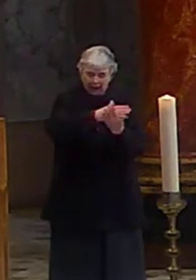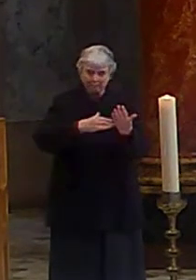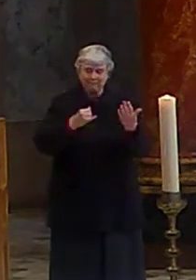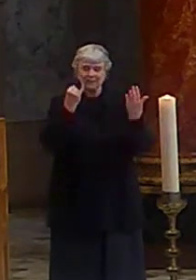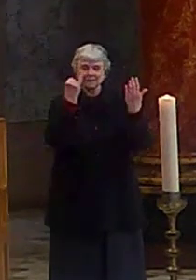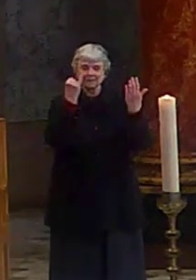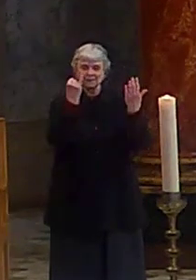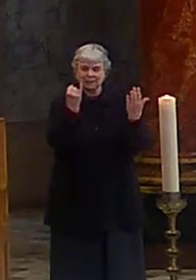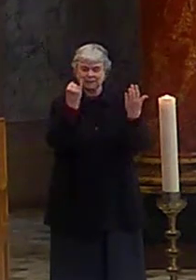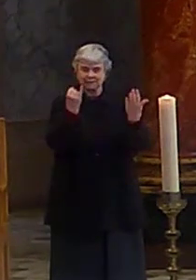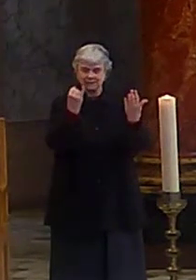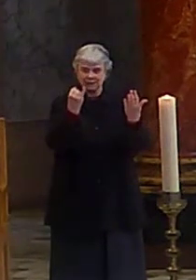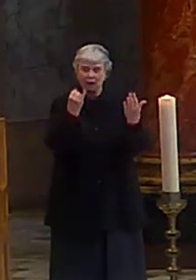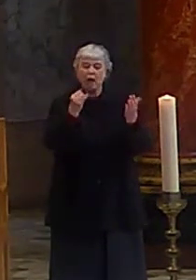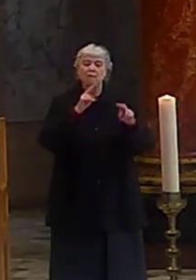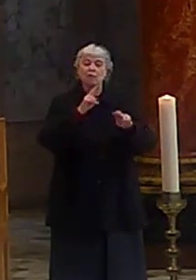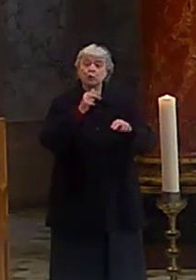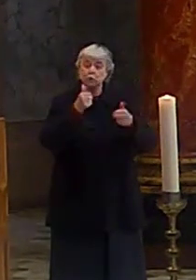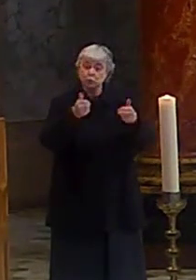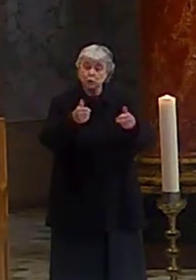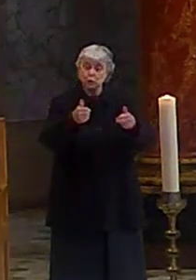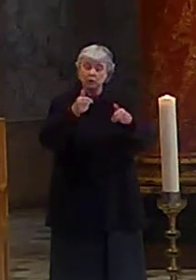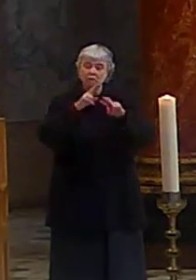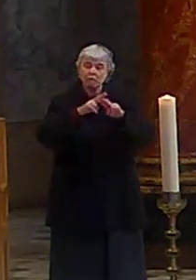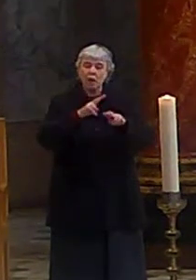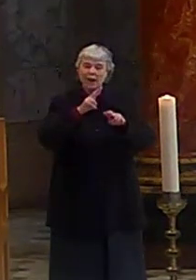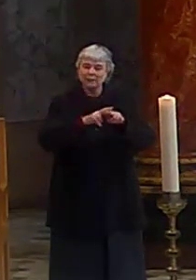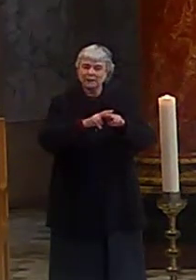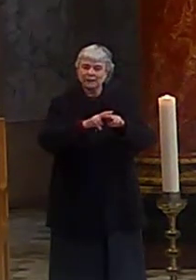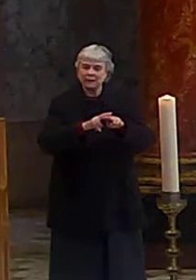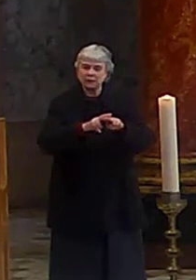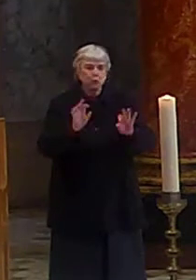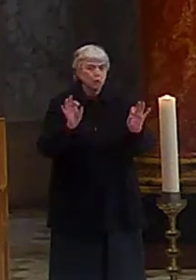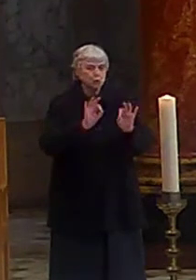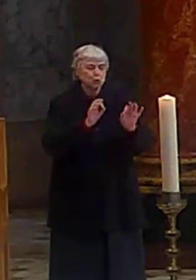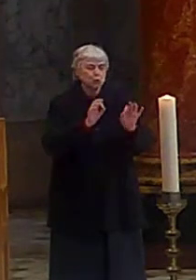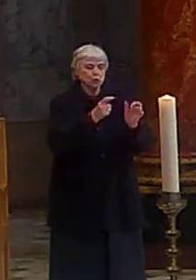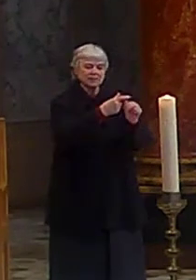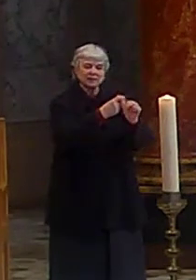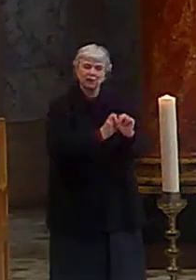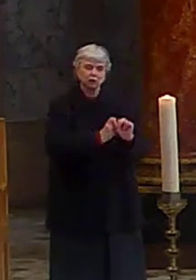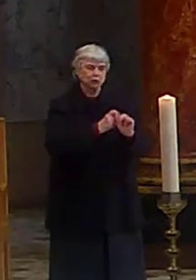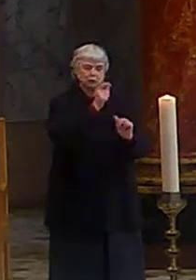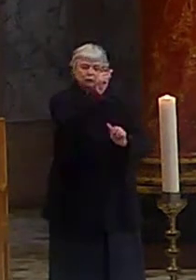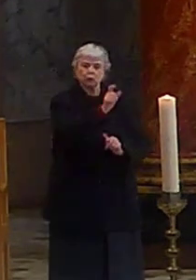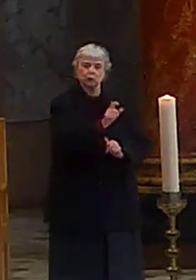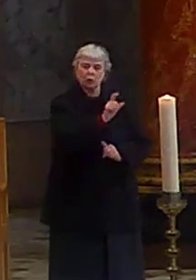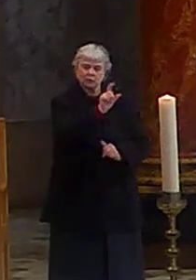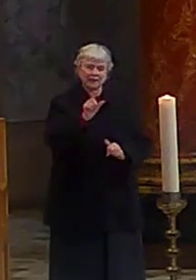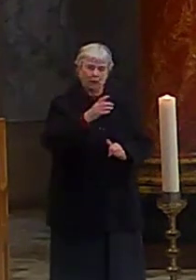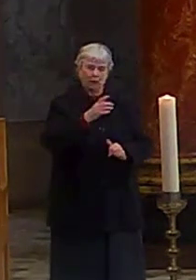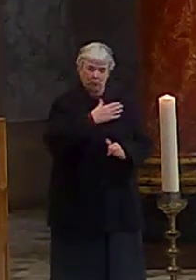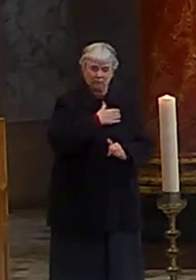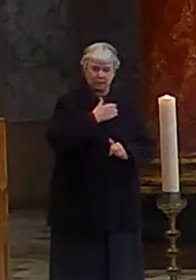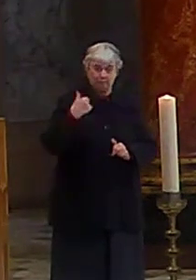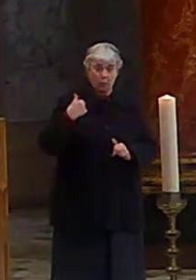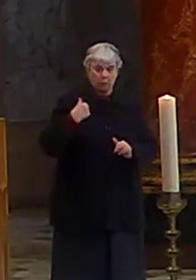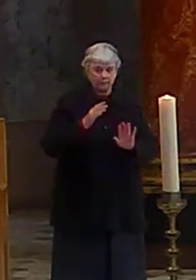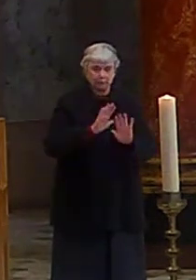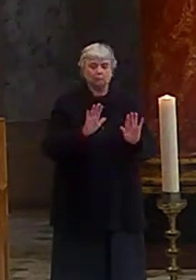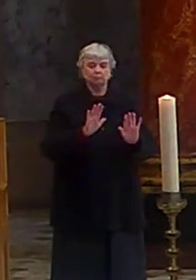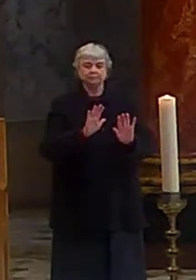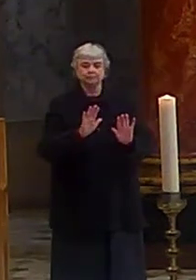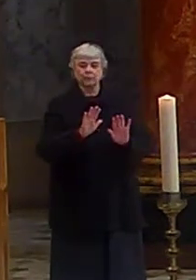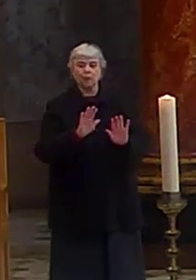30. friday there is no stations of the cross but i